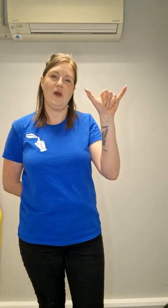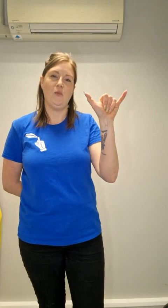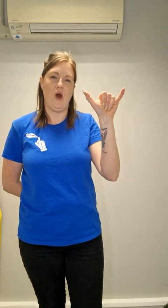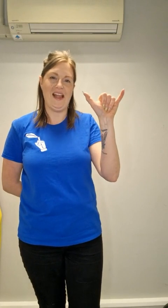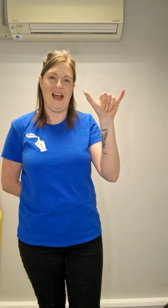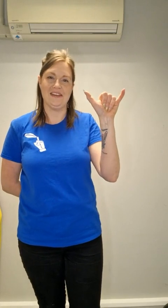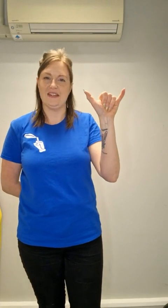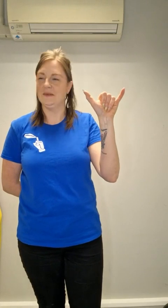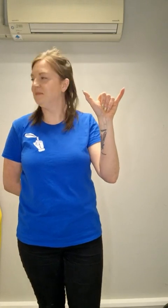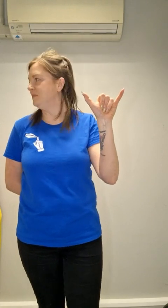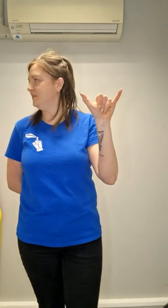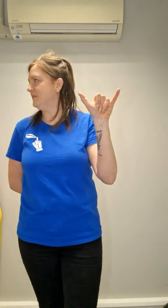Y hand.